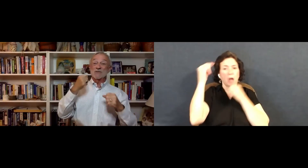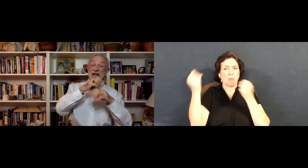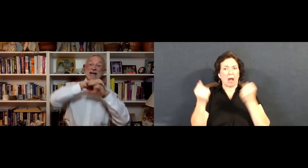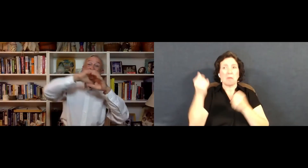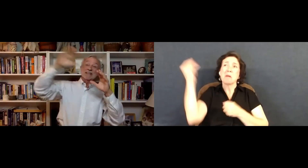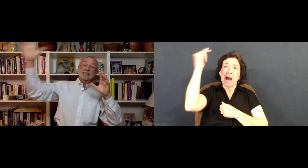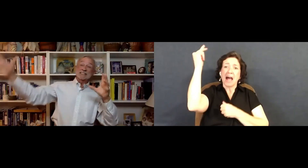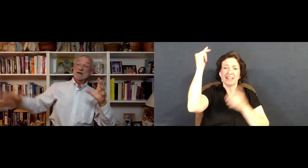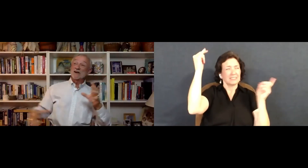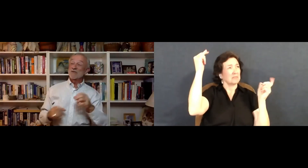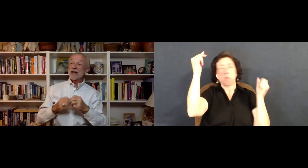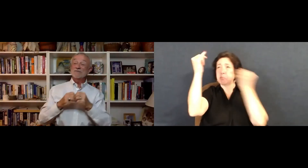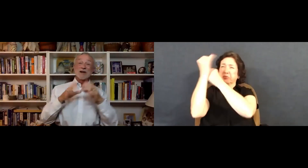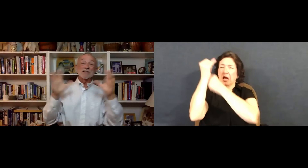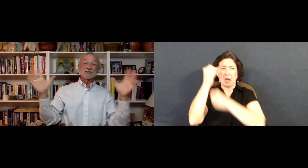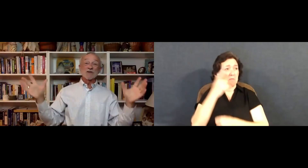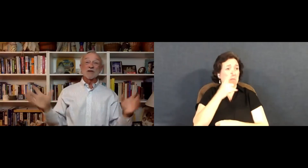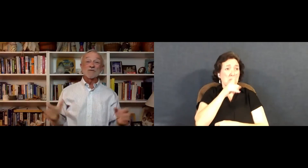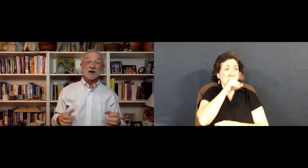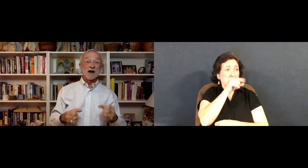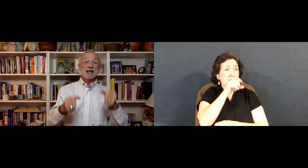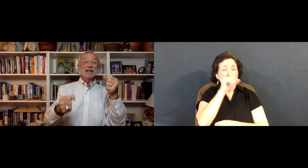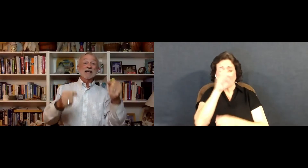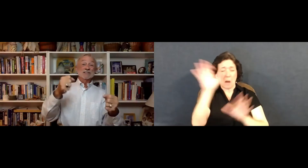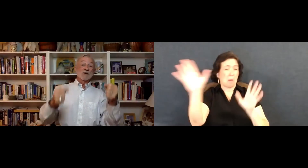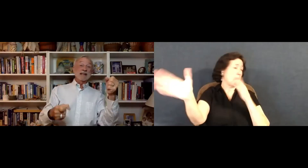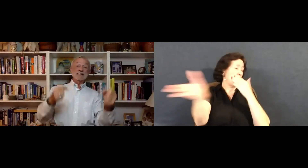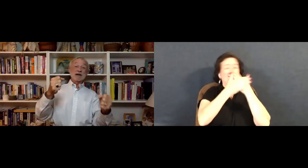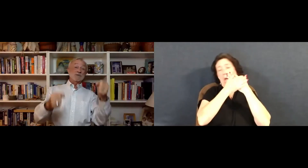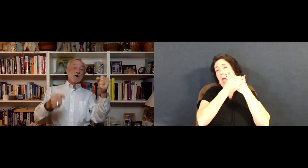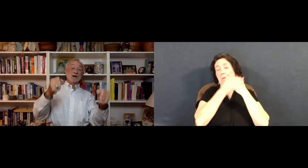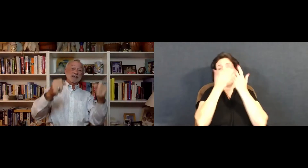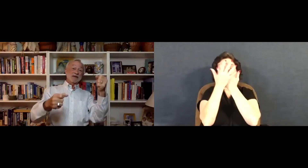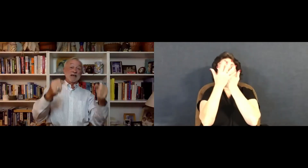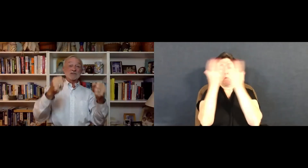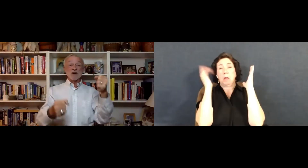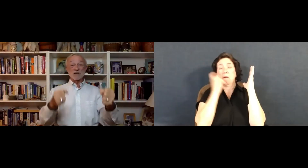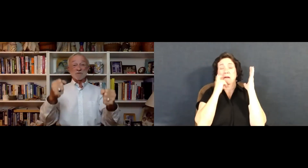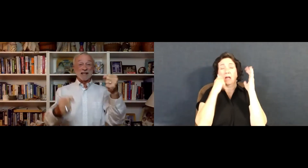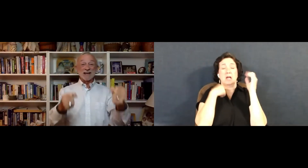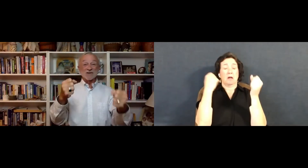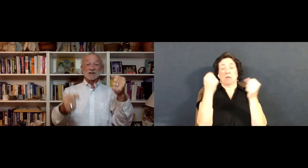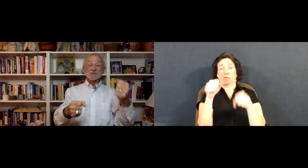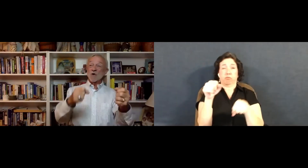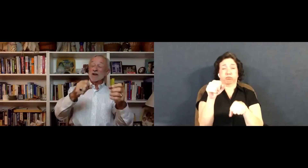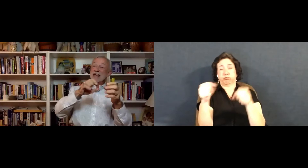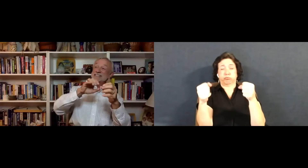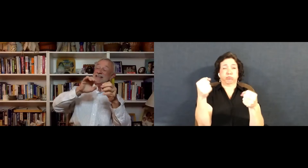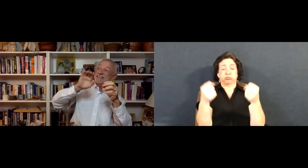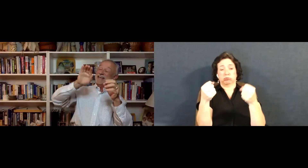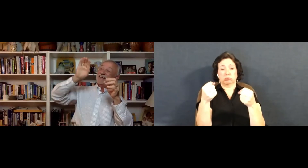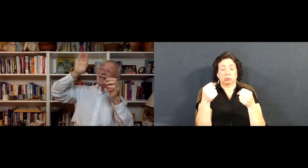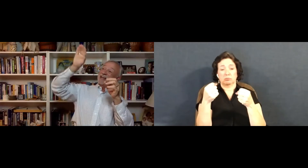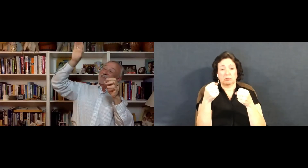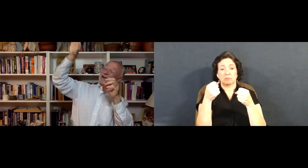bird strike. I've got this smear of red and feathers all over the front of my screen," and kept going to keep that train under control. And as